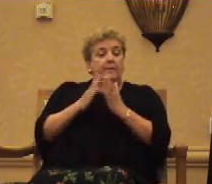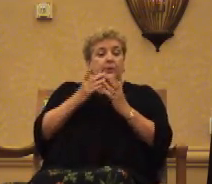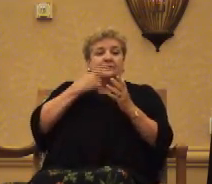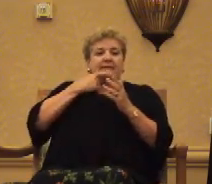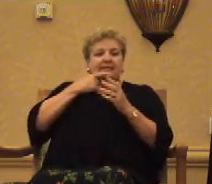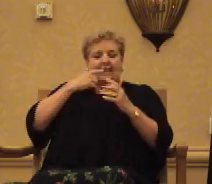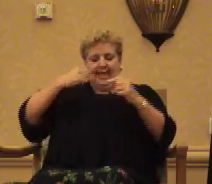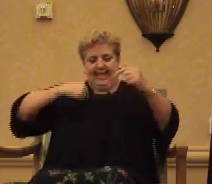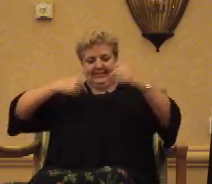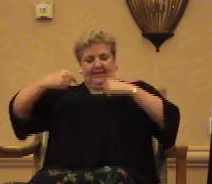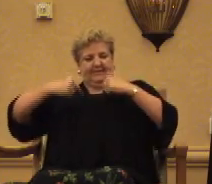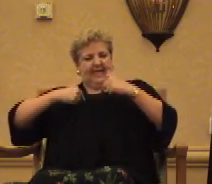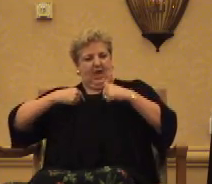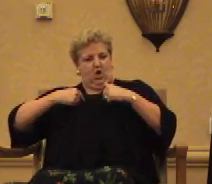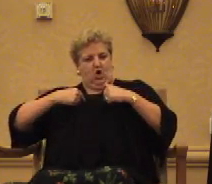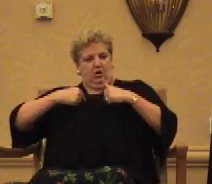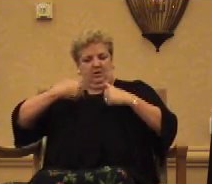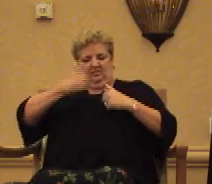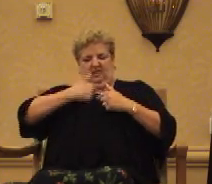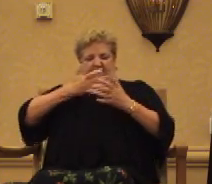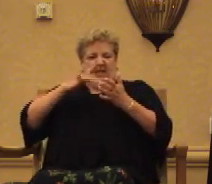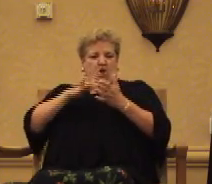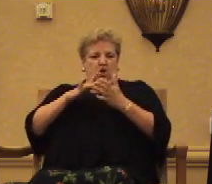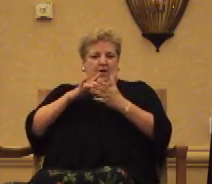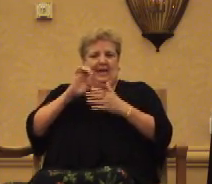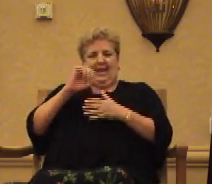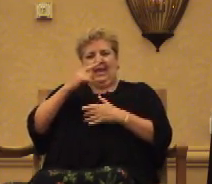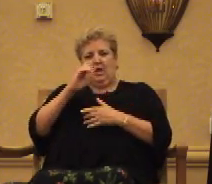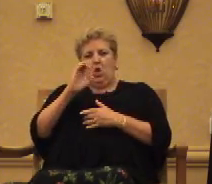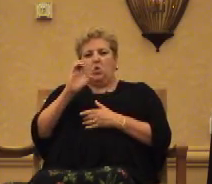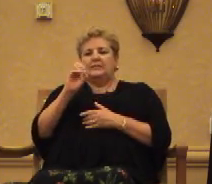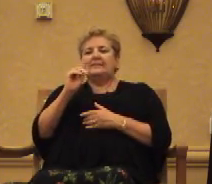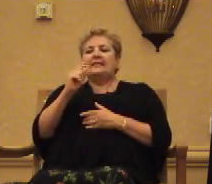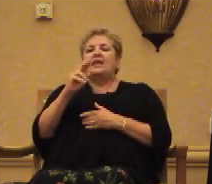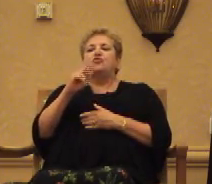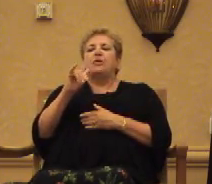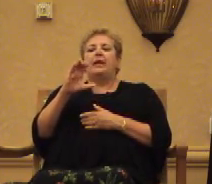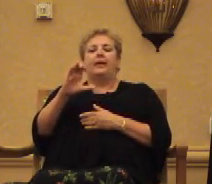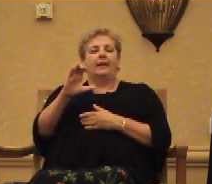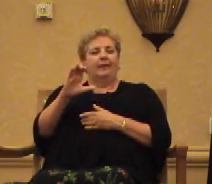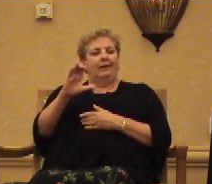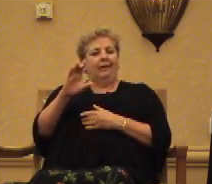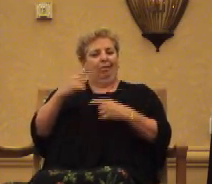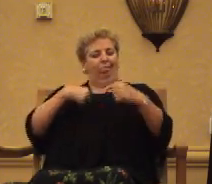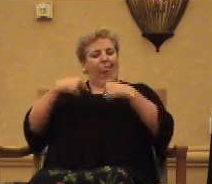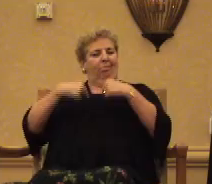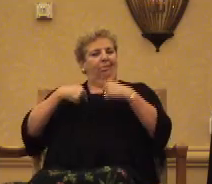or egocentric, as people like to call it nowadays. I know how squirmy and